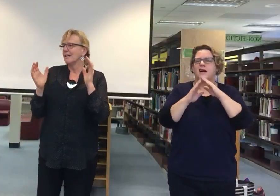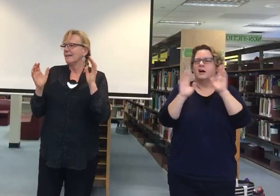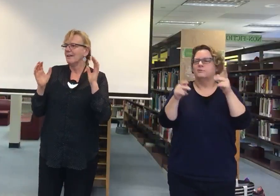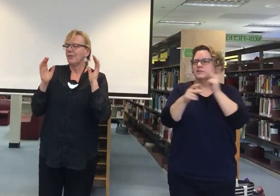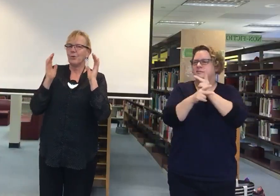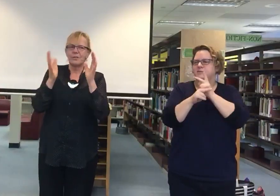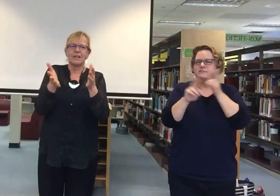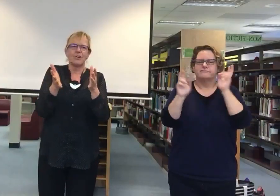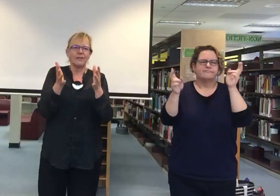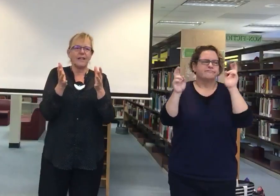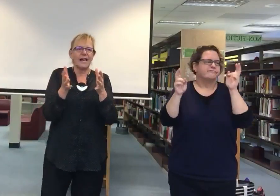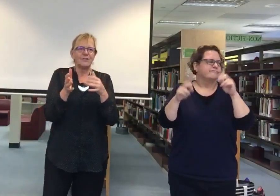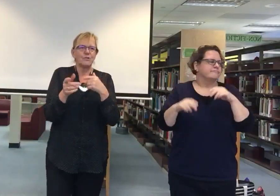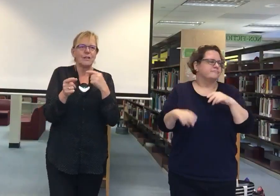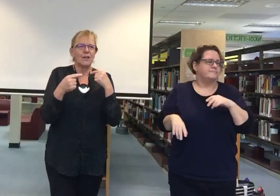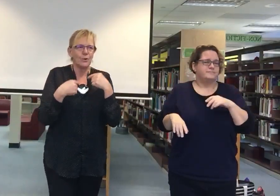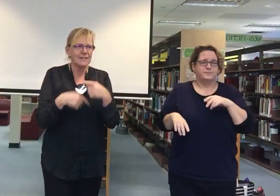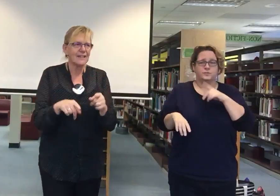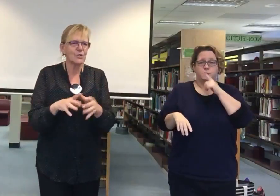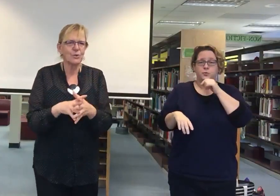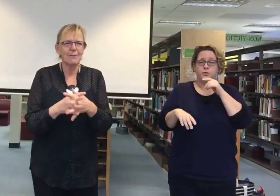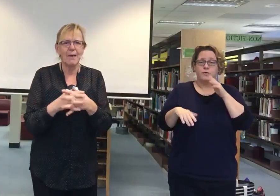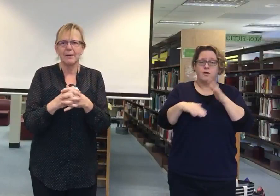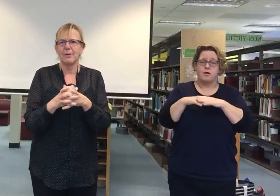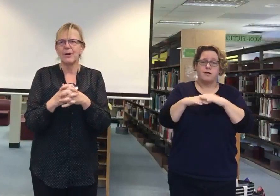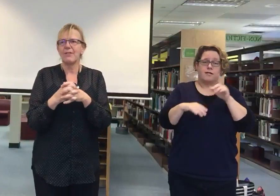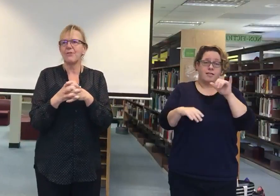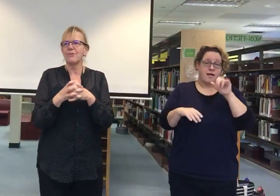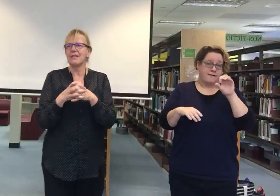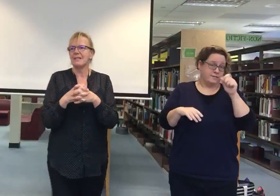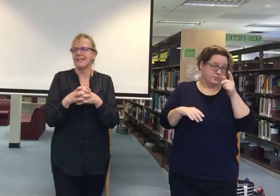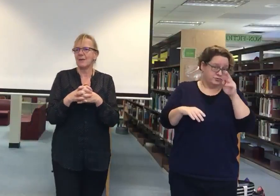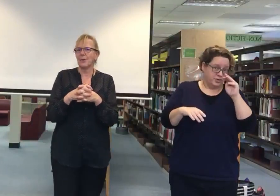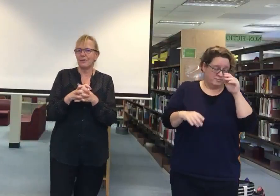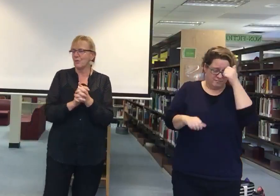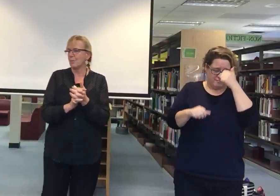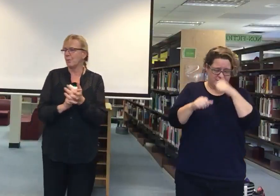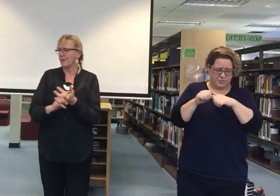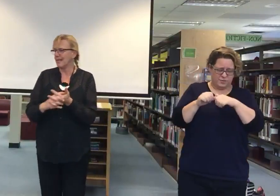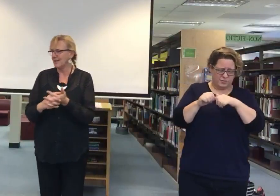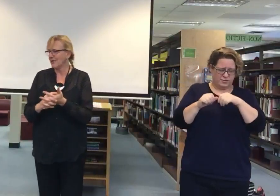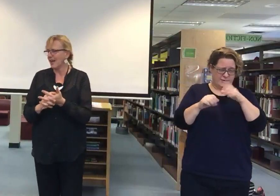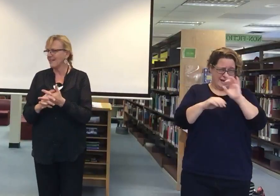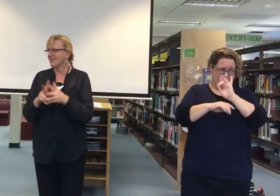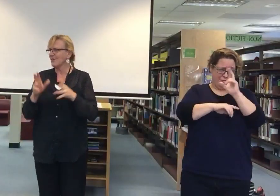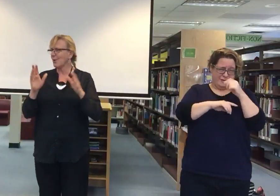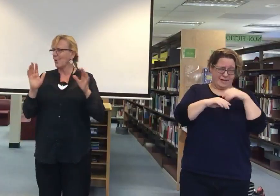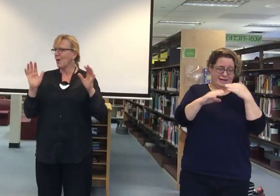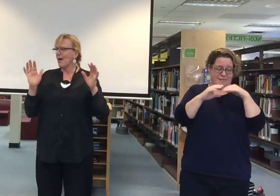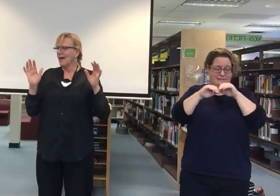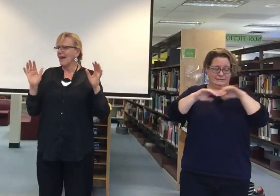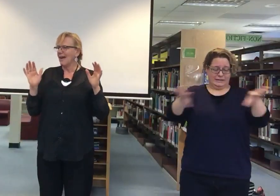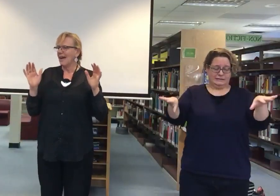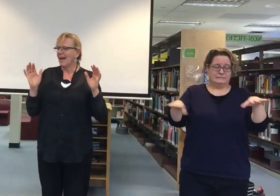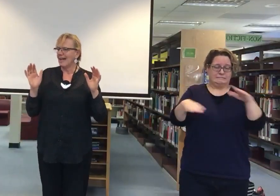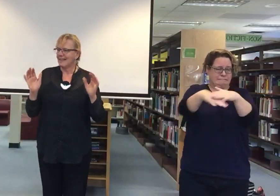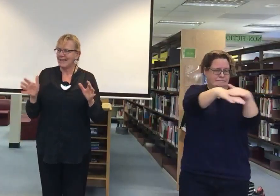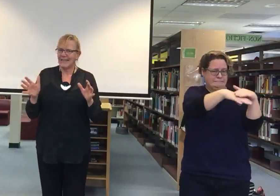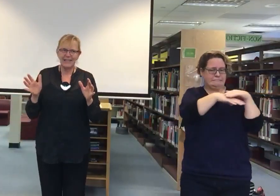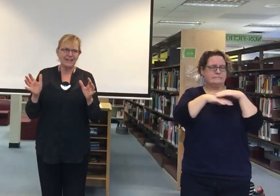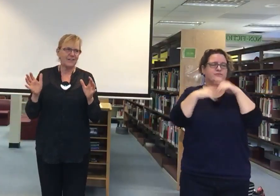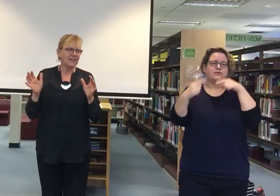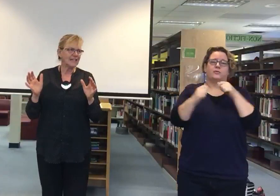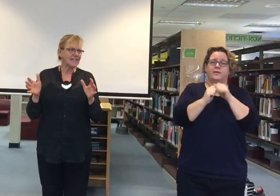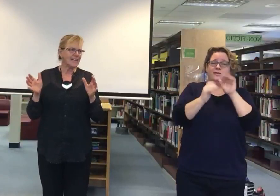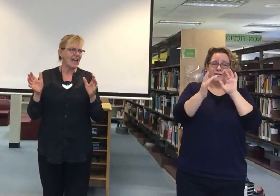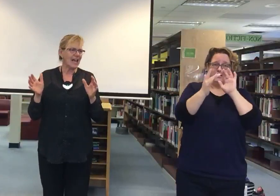So those that are on the live stream, I know I sent you an email about 8:30 saying we're having trouble with the internet, so I